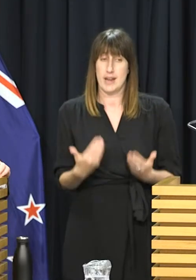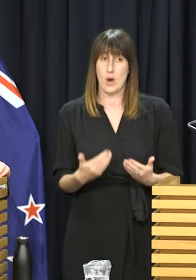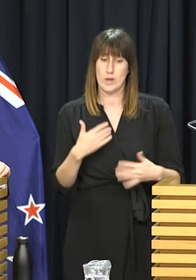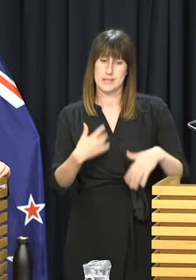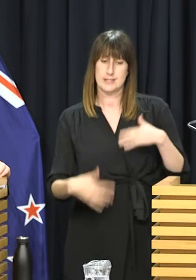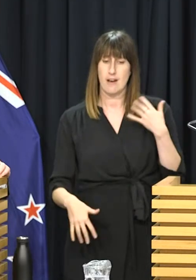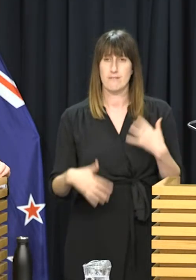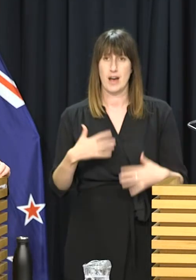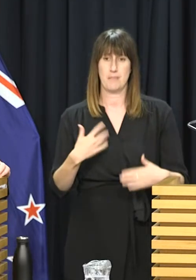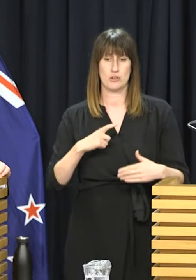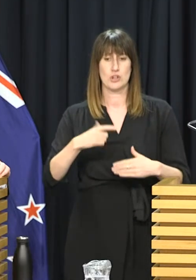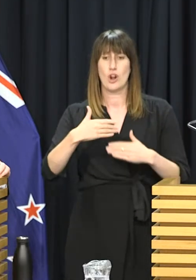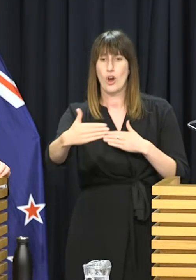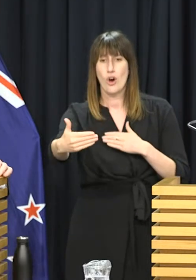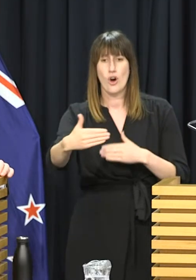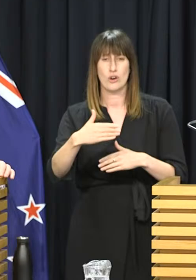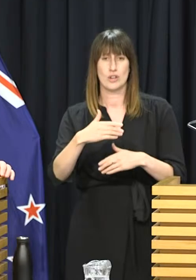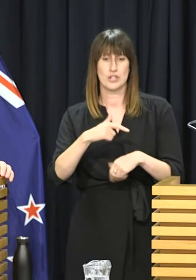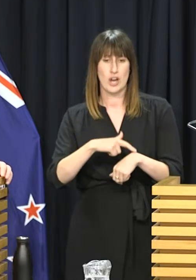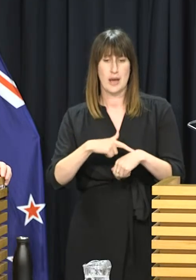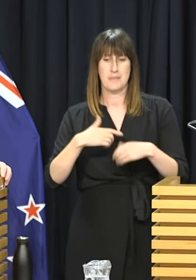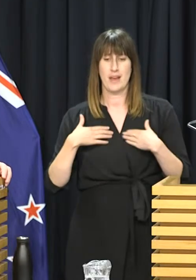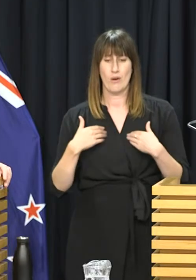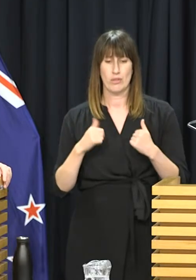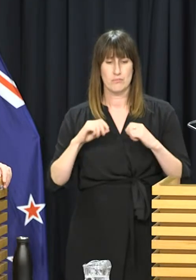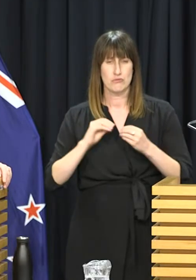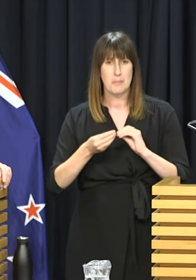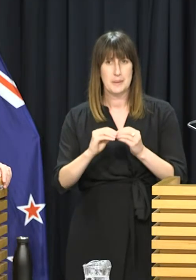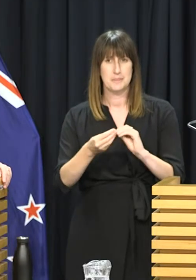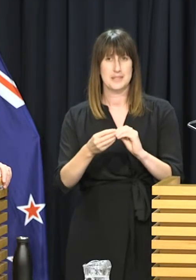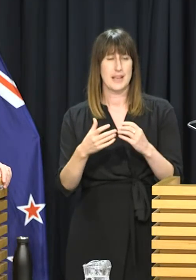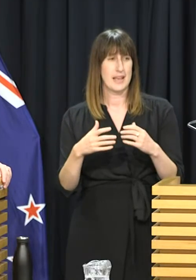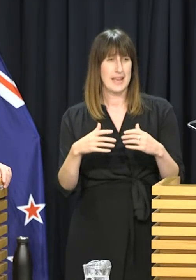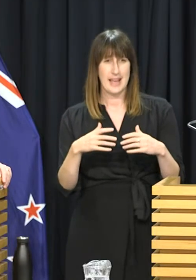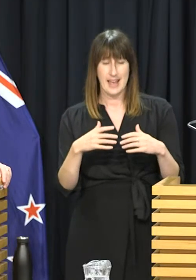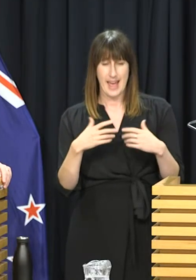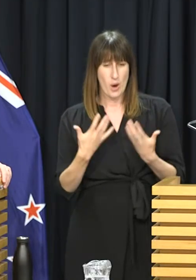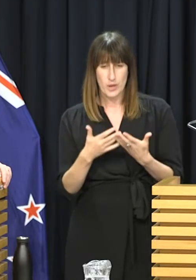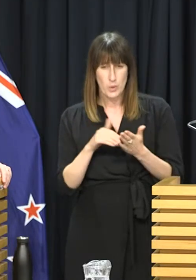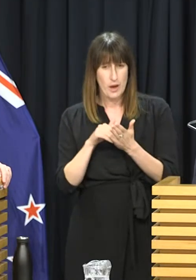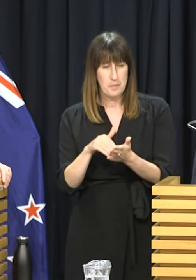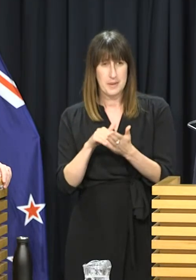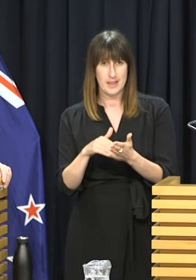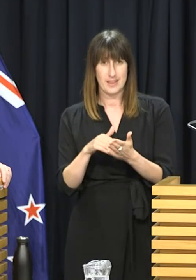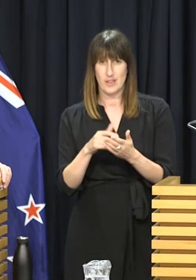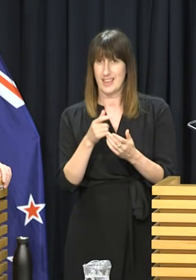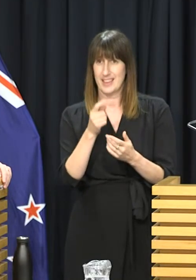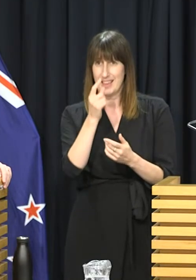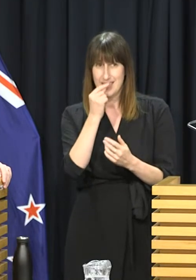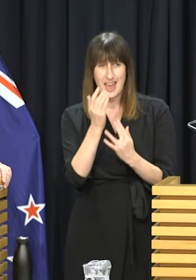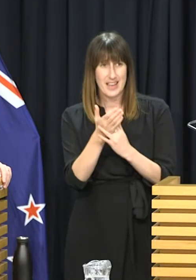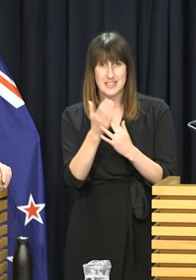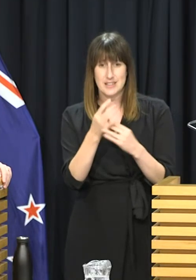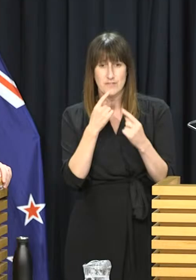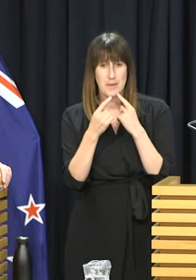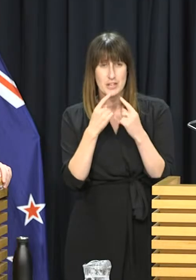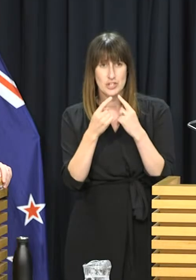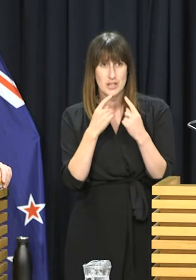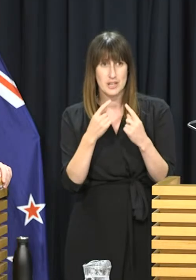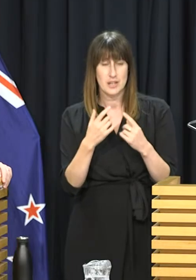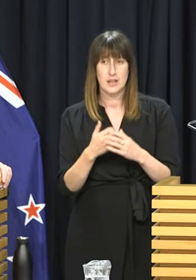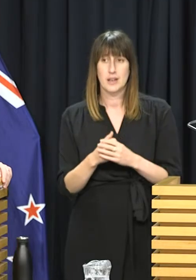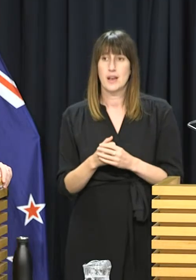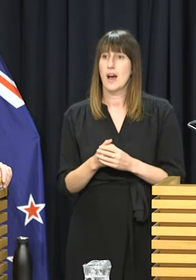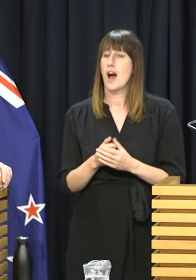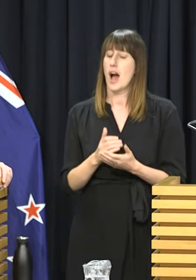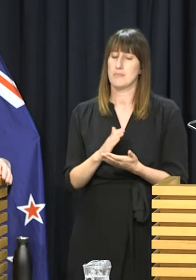are we giving them information on the COVID website? Like, what sort of information can people get who have those issues? I don't know exactly,